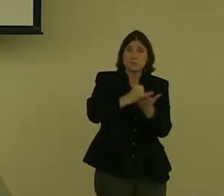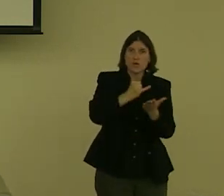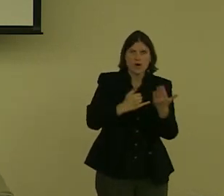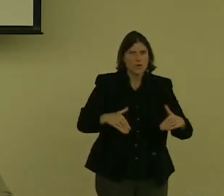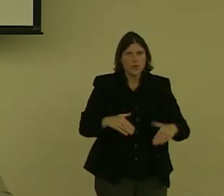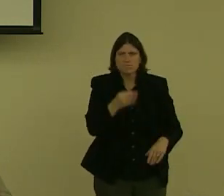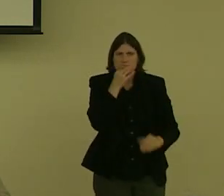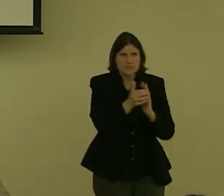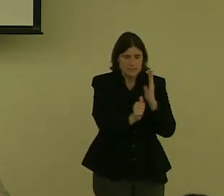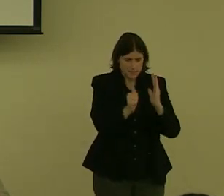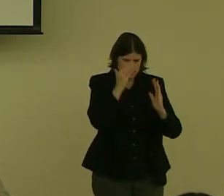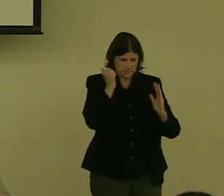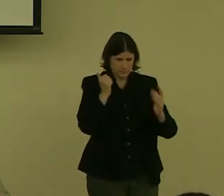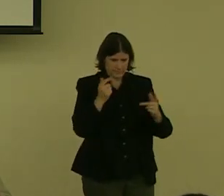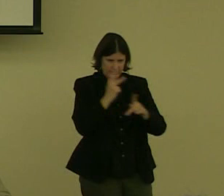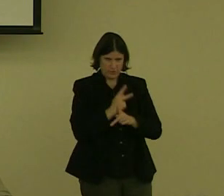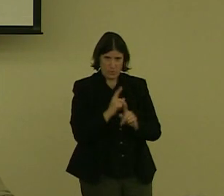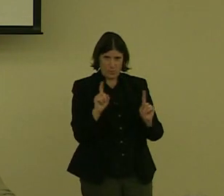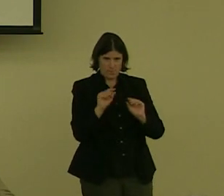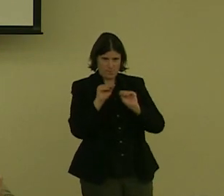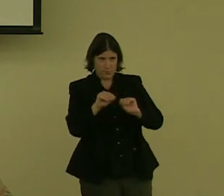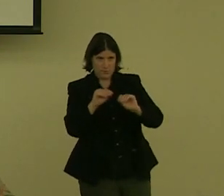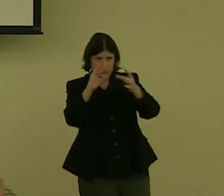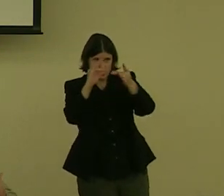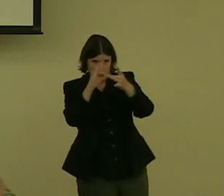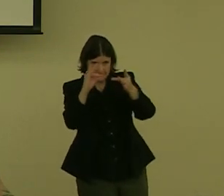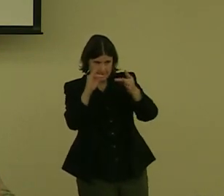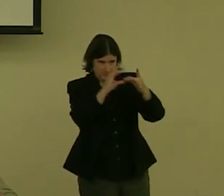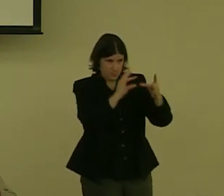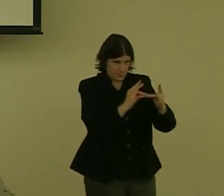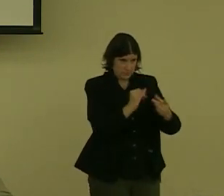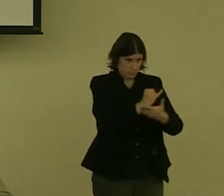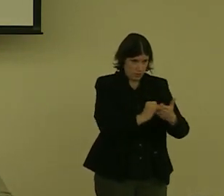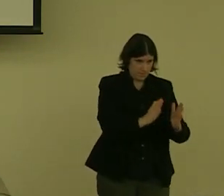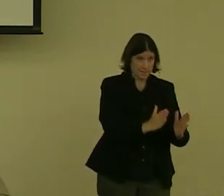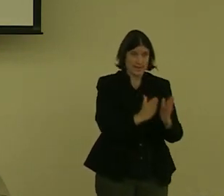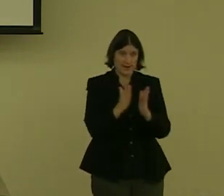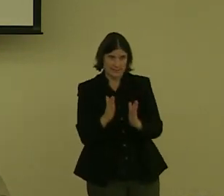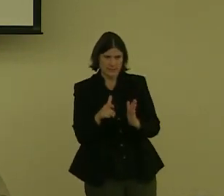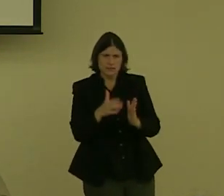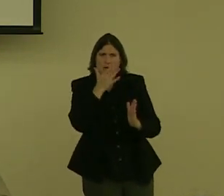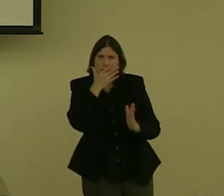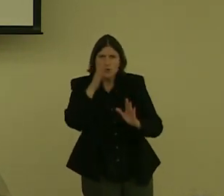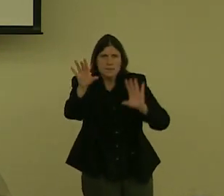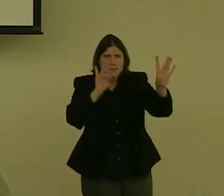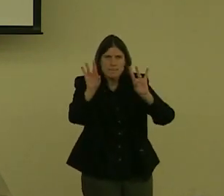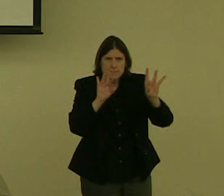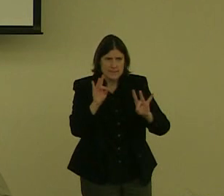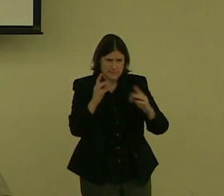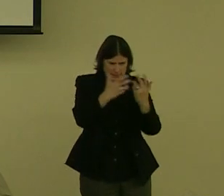from the art. When you look at colorists, and you think about the way in which the colorist helps tell a story in a big tone,